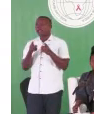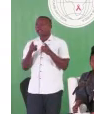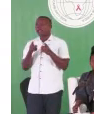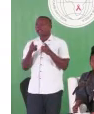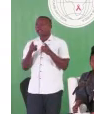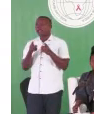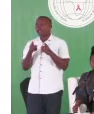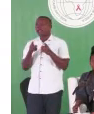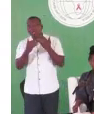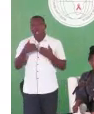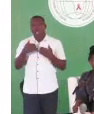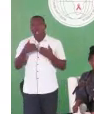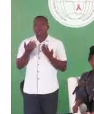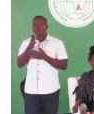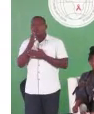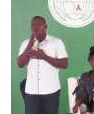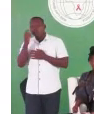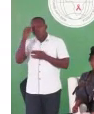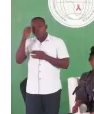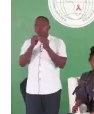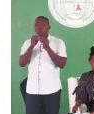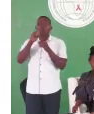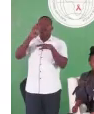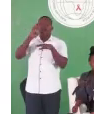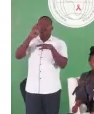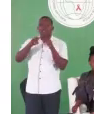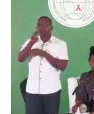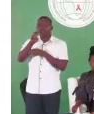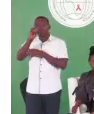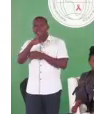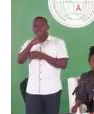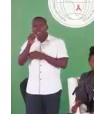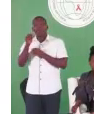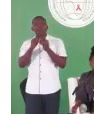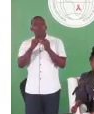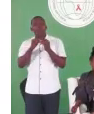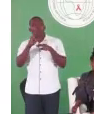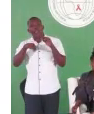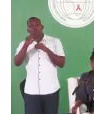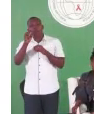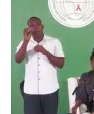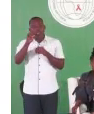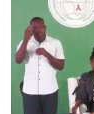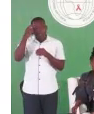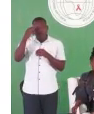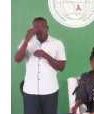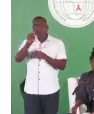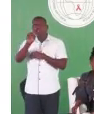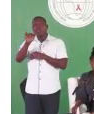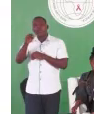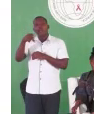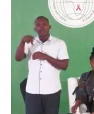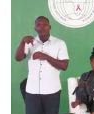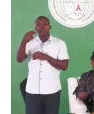prevalence of more than 2% for HIV and more than 1% for syphilis, they are eligible